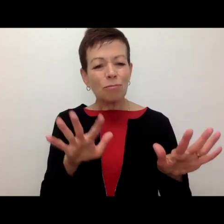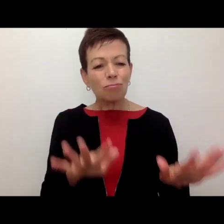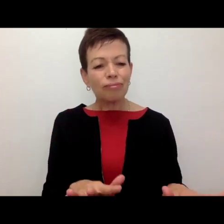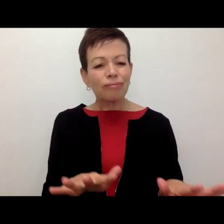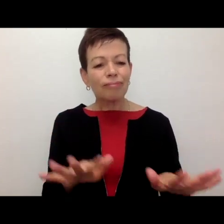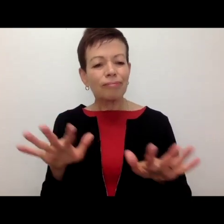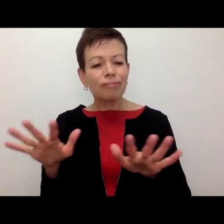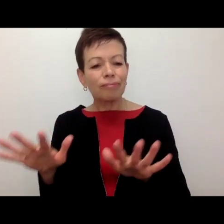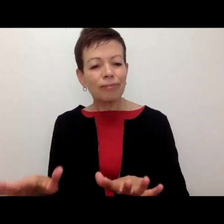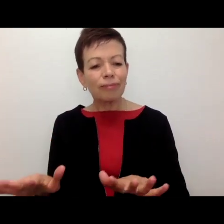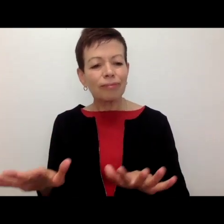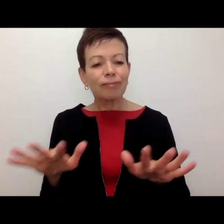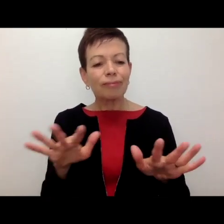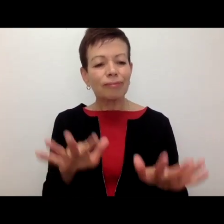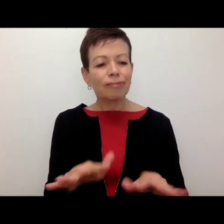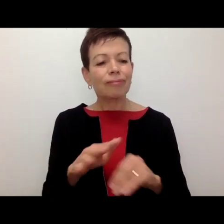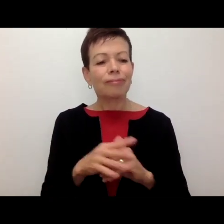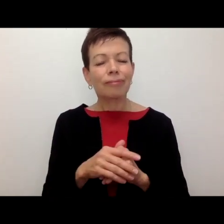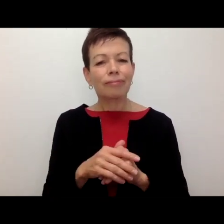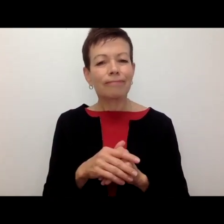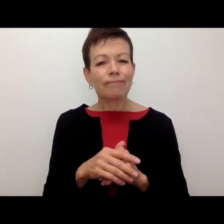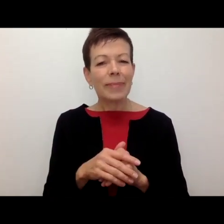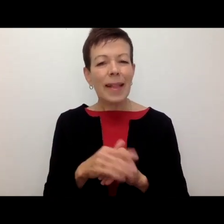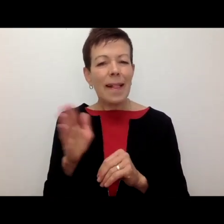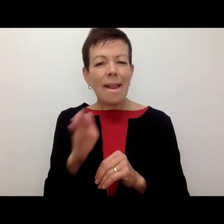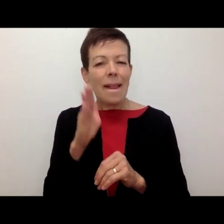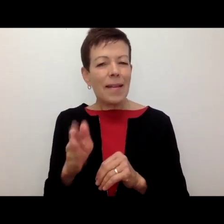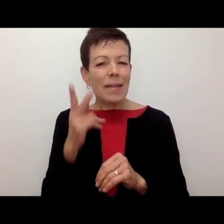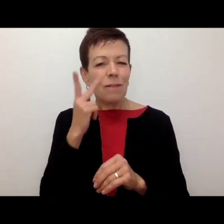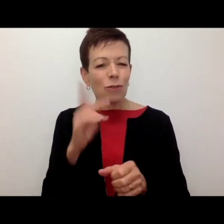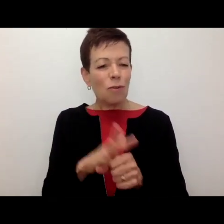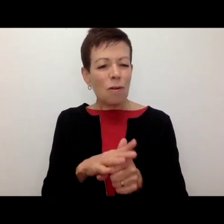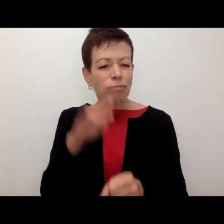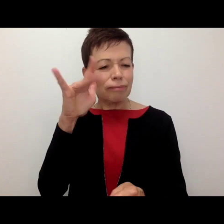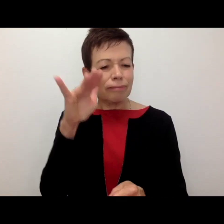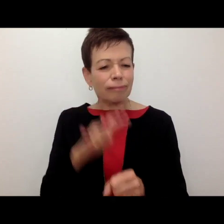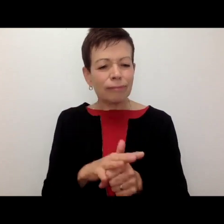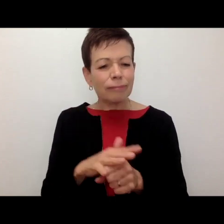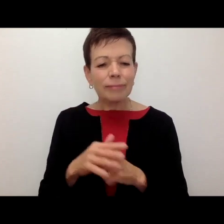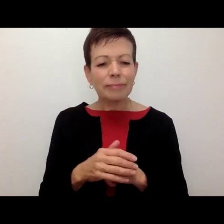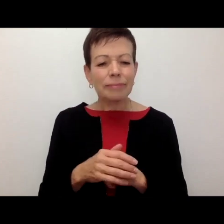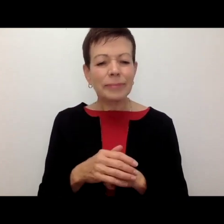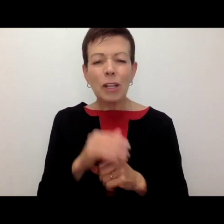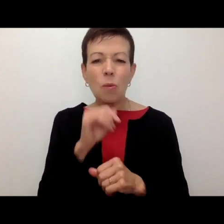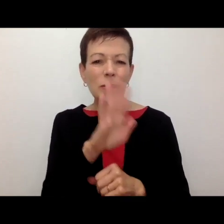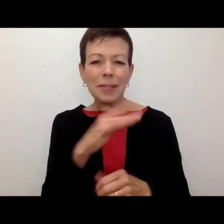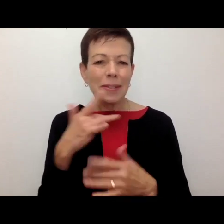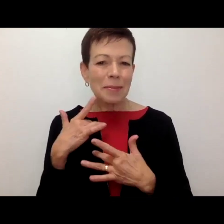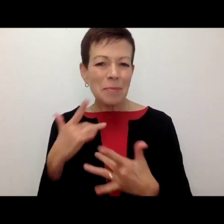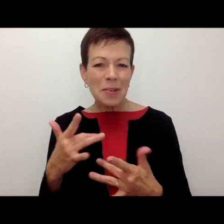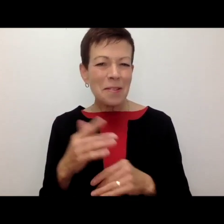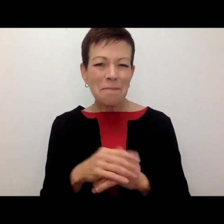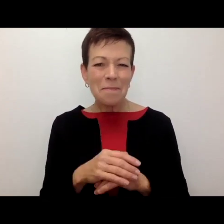Len was always calm. I never saw him lose his temper. That just was not his